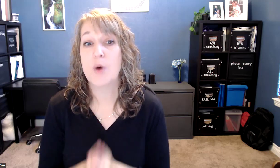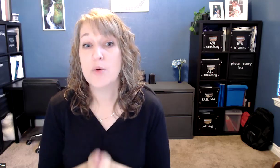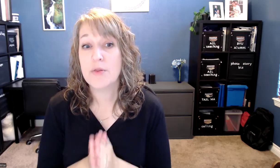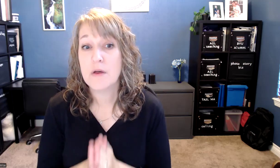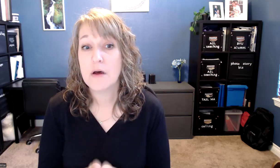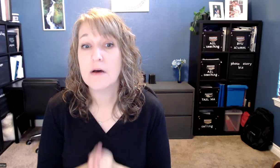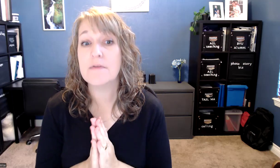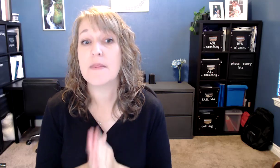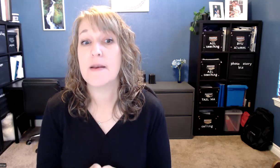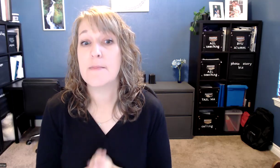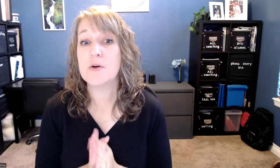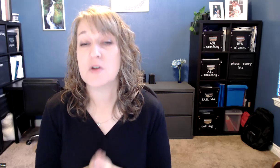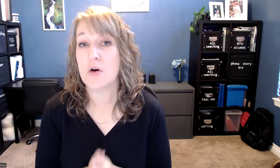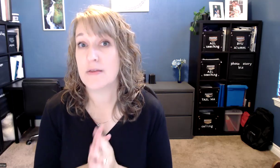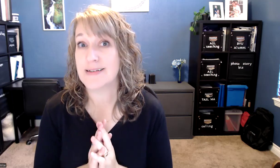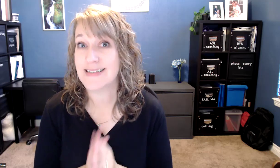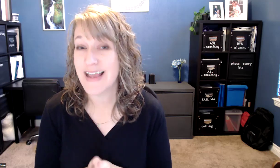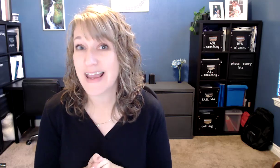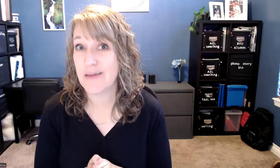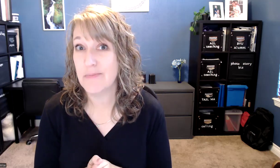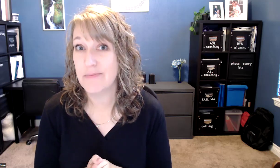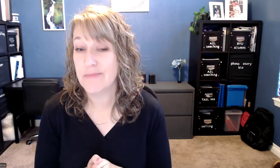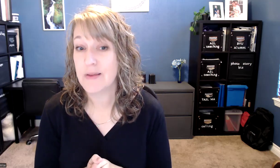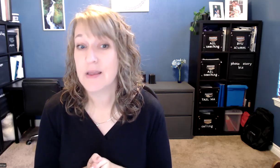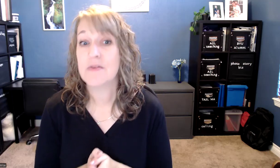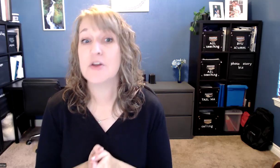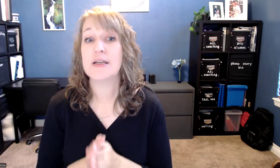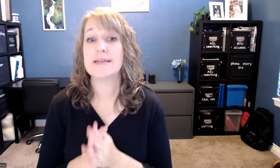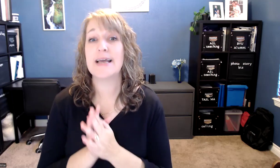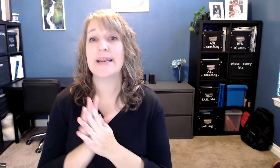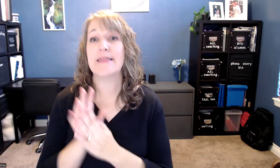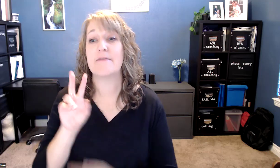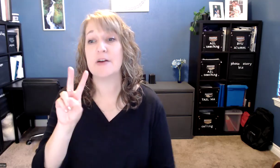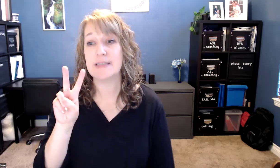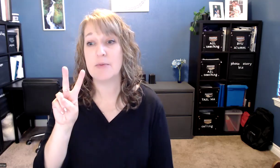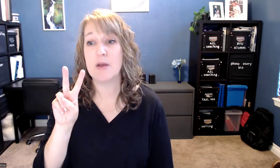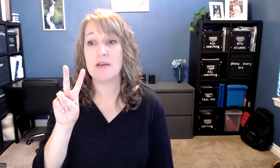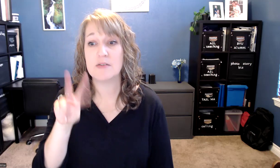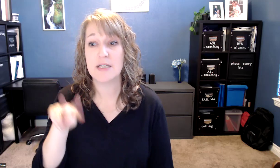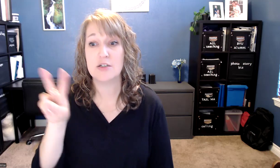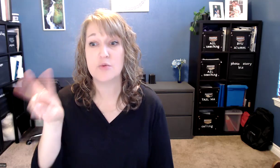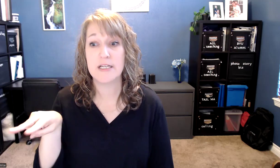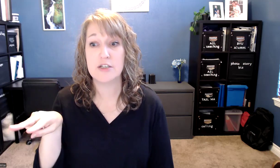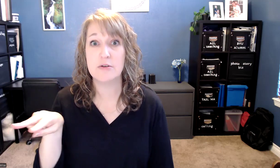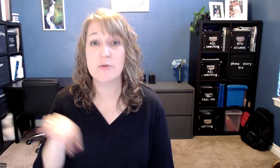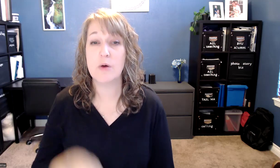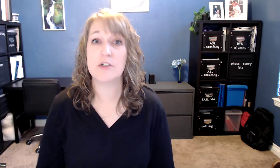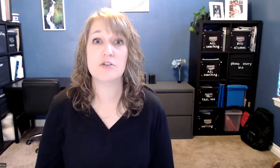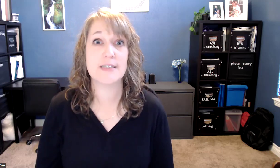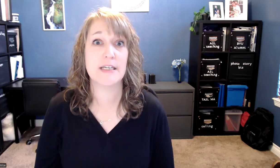both of the numbers are the same, then you're going to sign it the very same way that you signed 22, only you're just going to